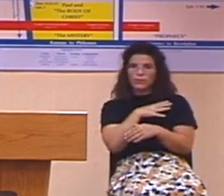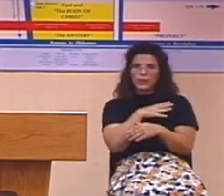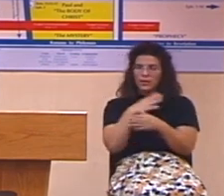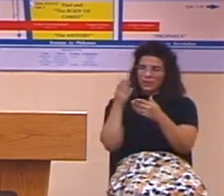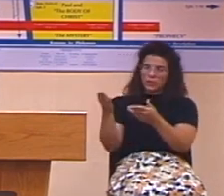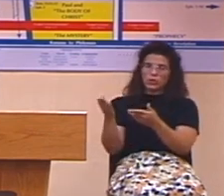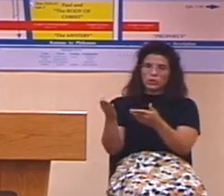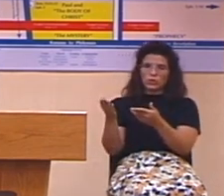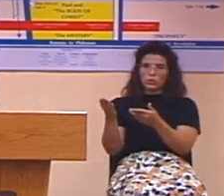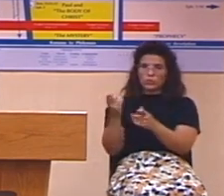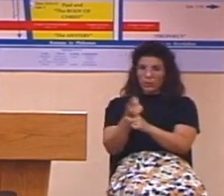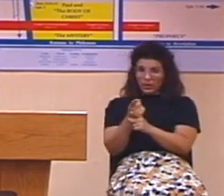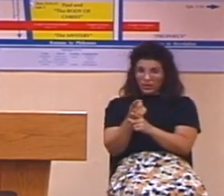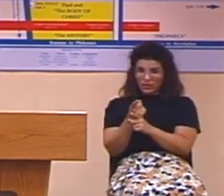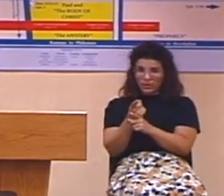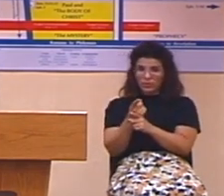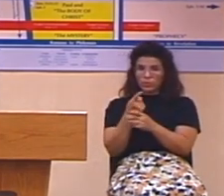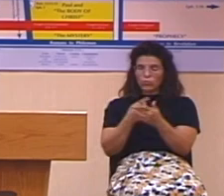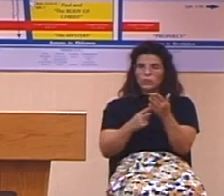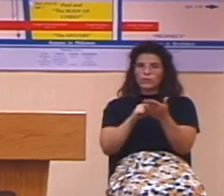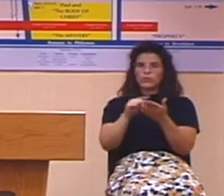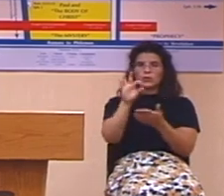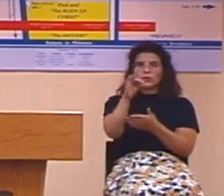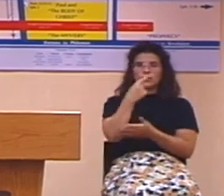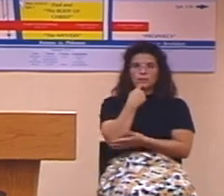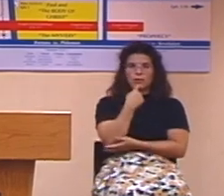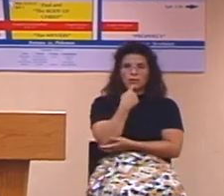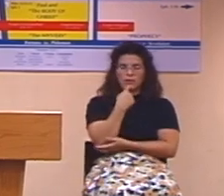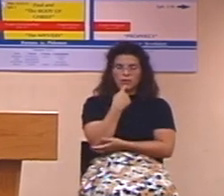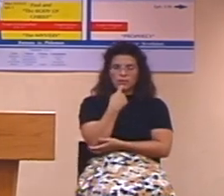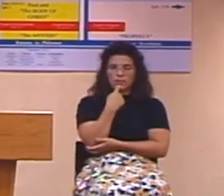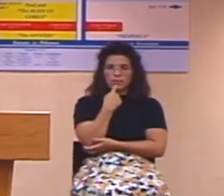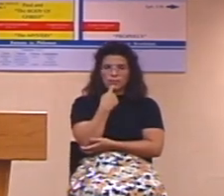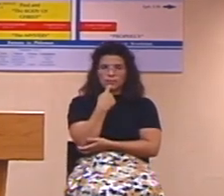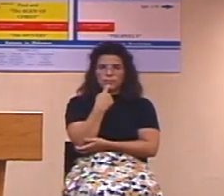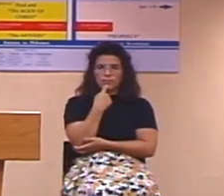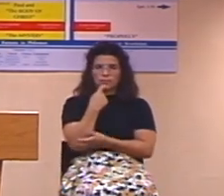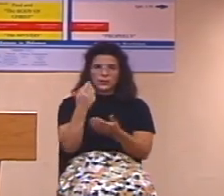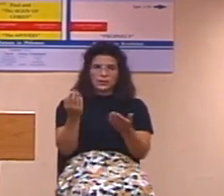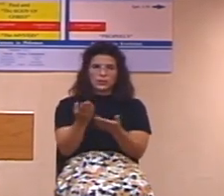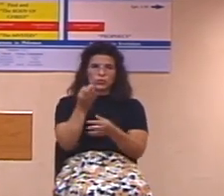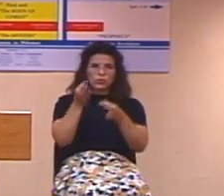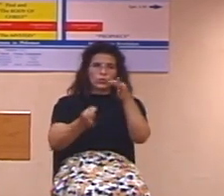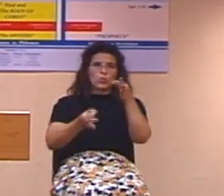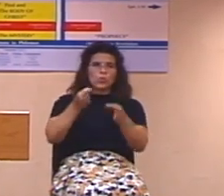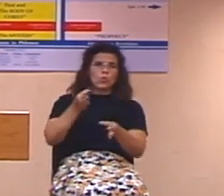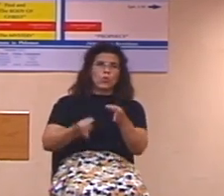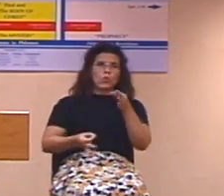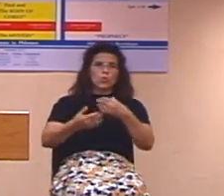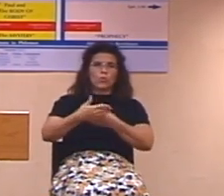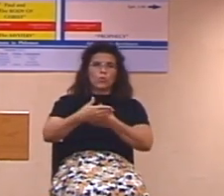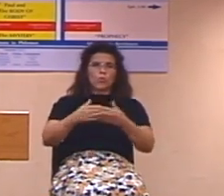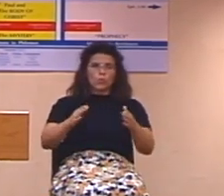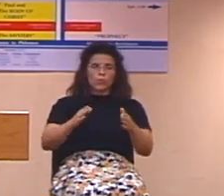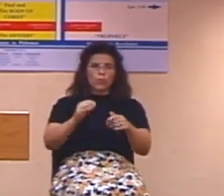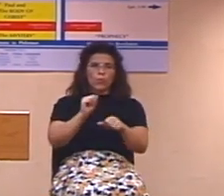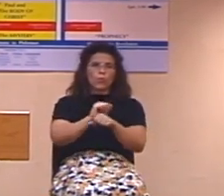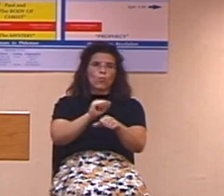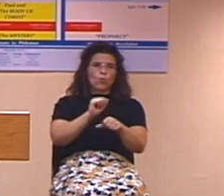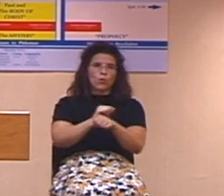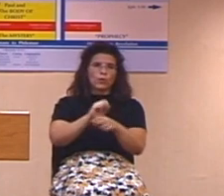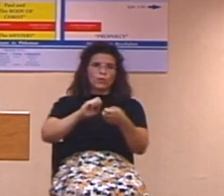here it is, right? What does verse 9 say? Here we are in the courtroom, hammering out the issues